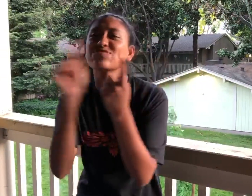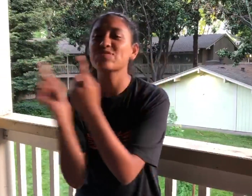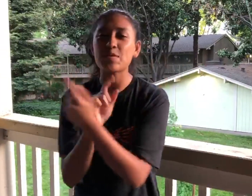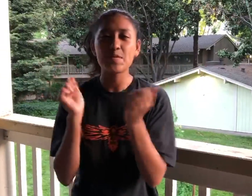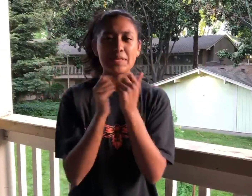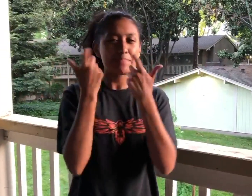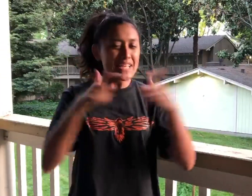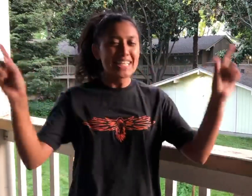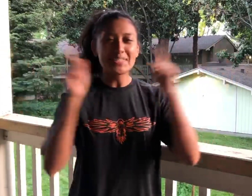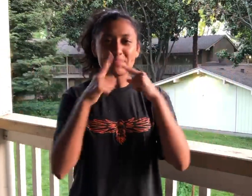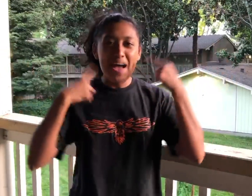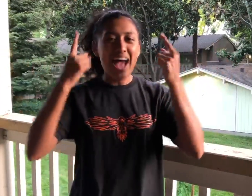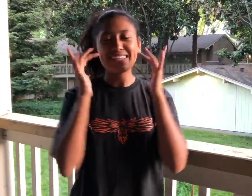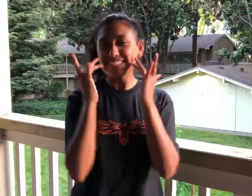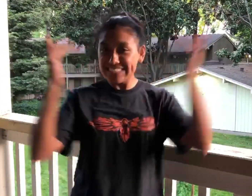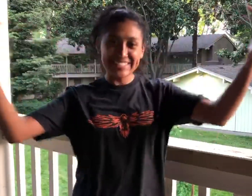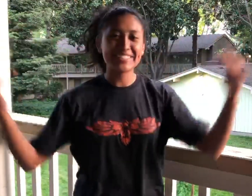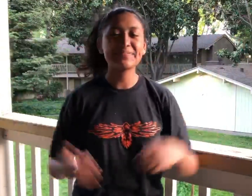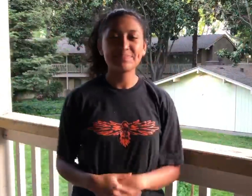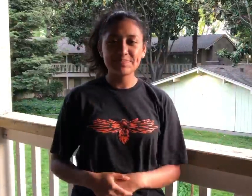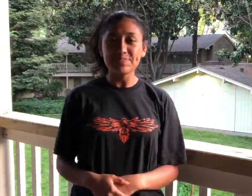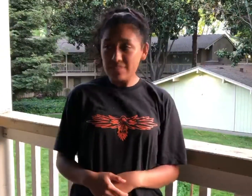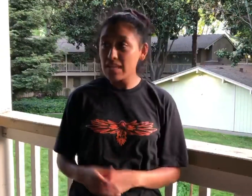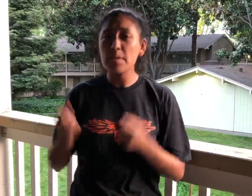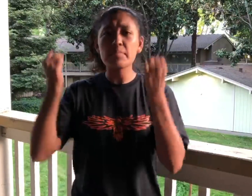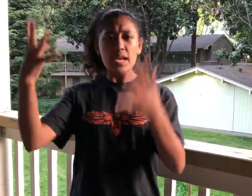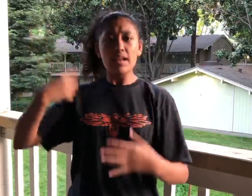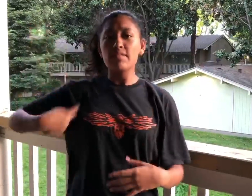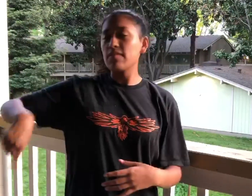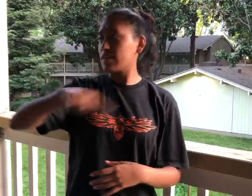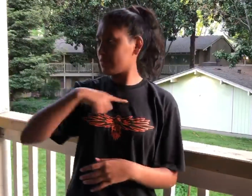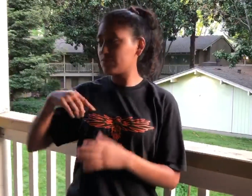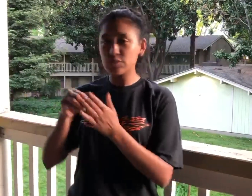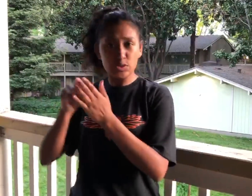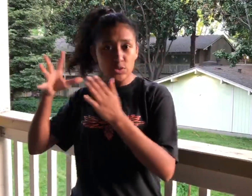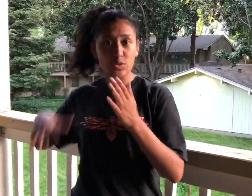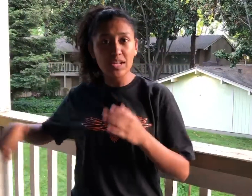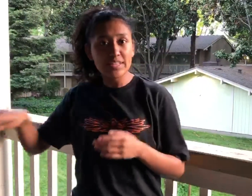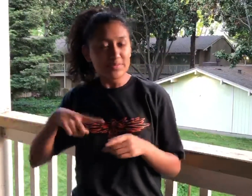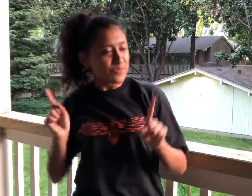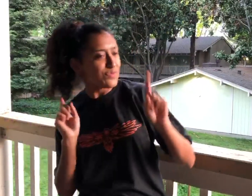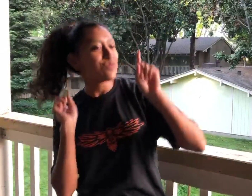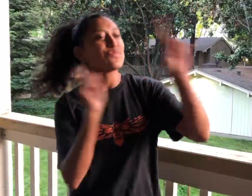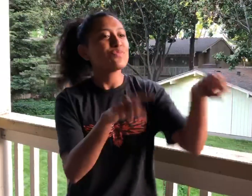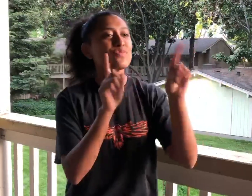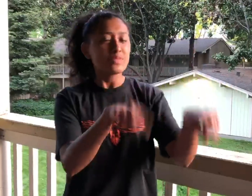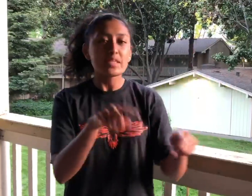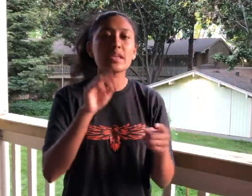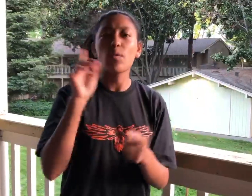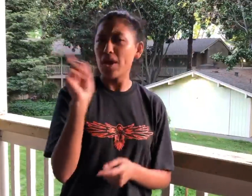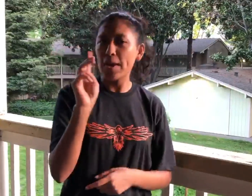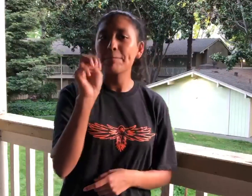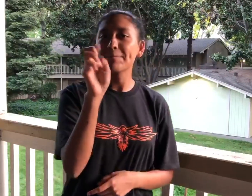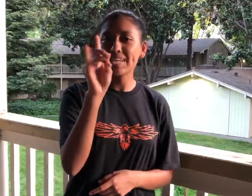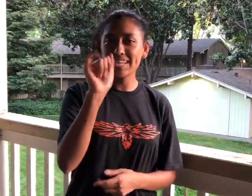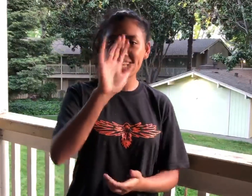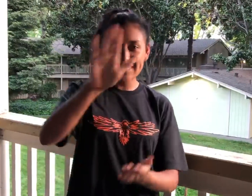has met countless people with her big, beautiful smile. Many of the students go to the Media Center for her